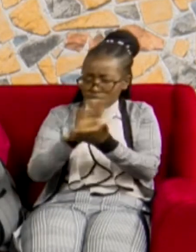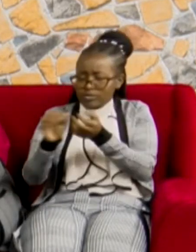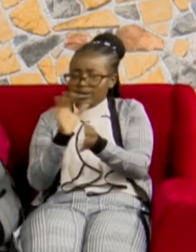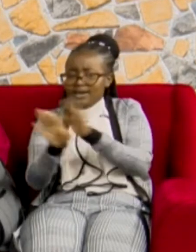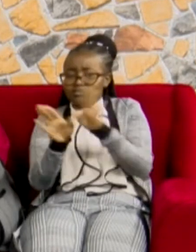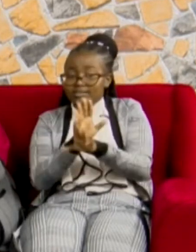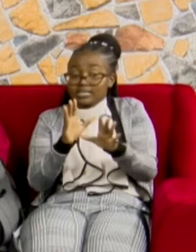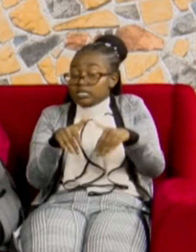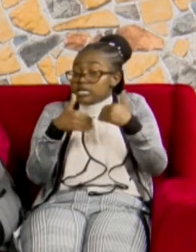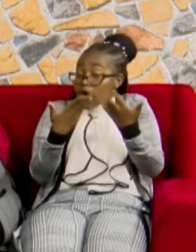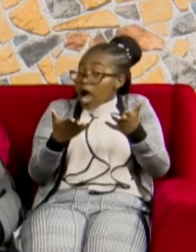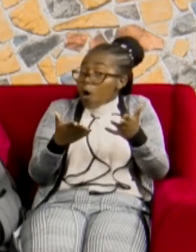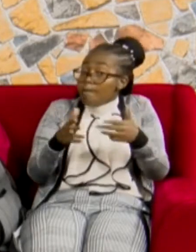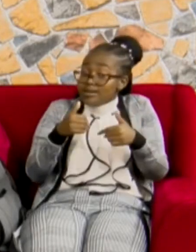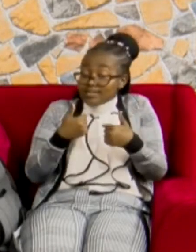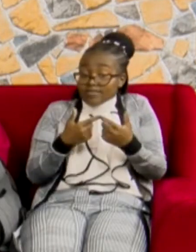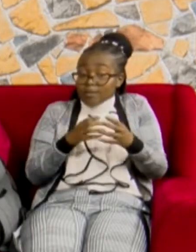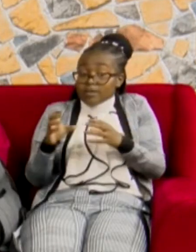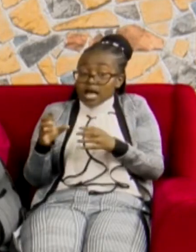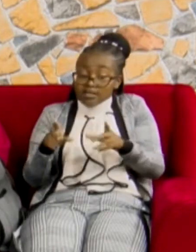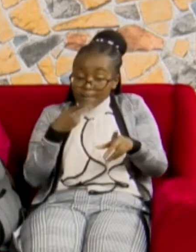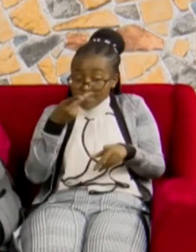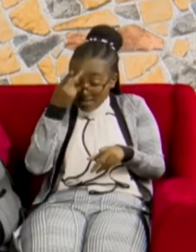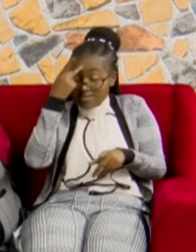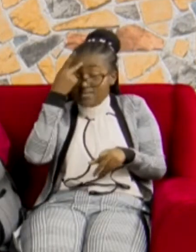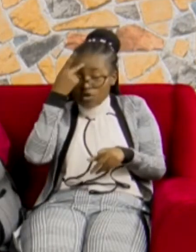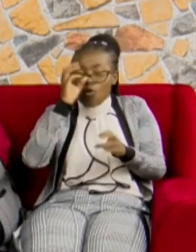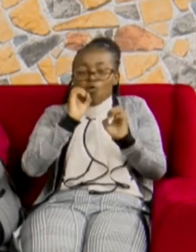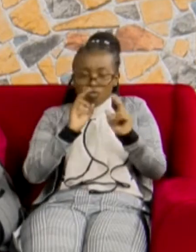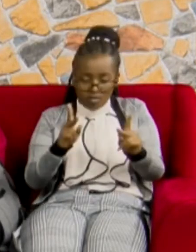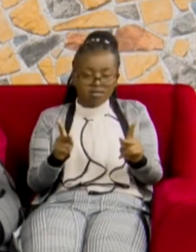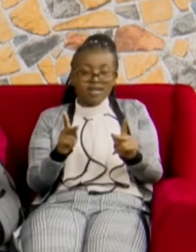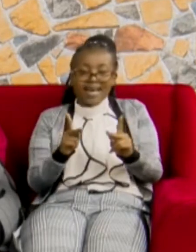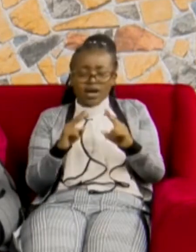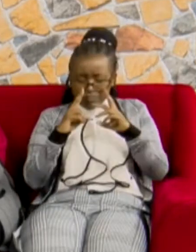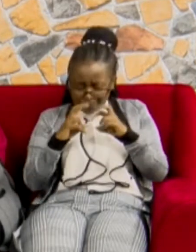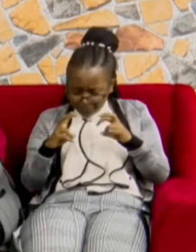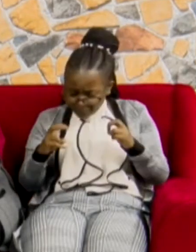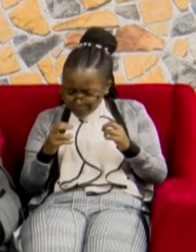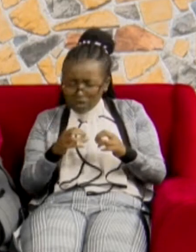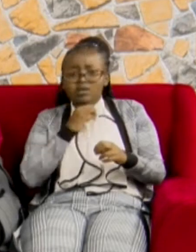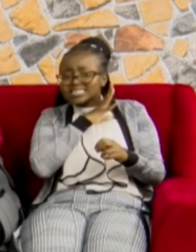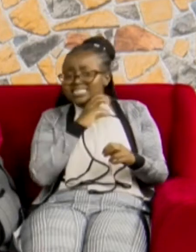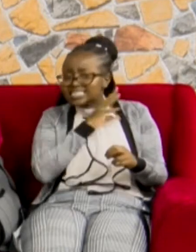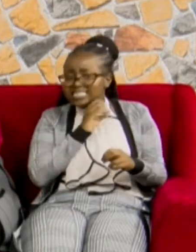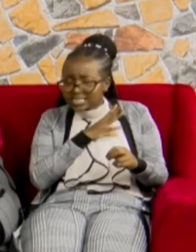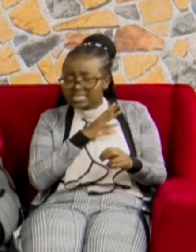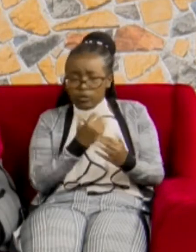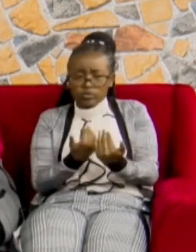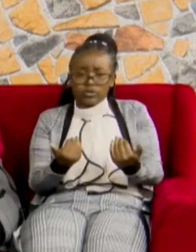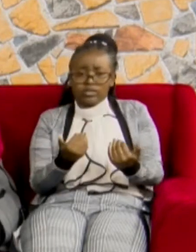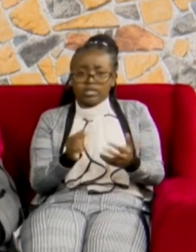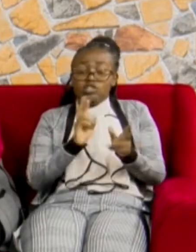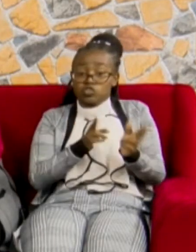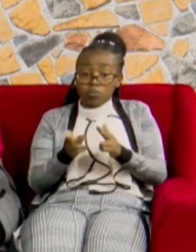question of how I react as a parent is what you're referring to. Yes. Are you screaming at your child because you're and of course